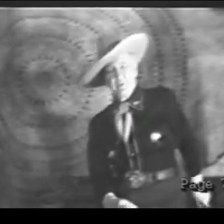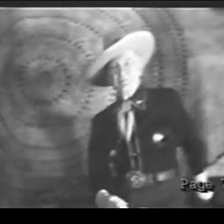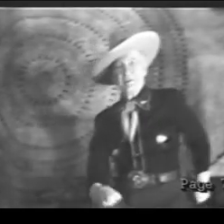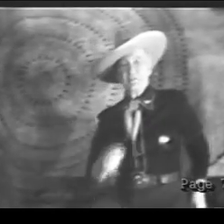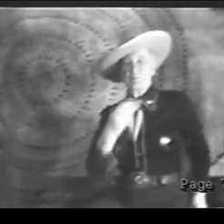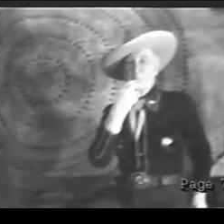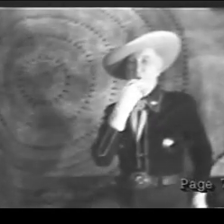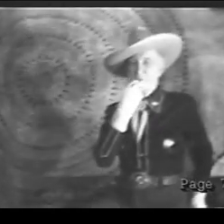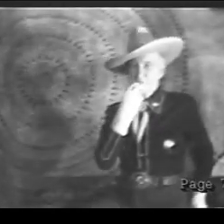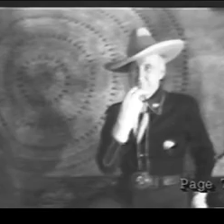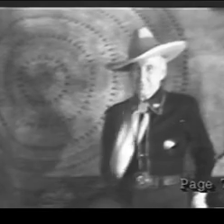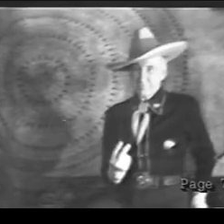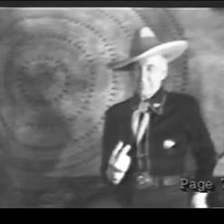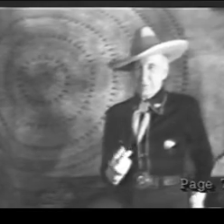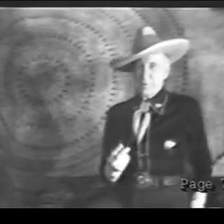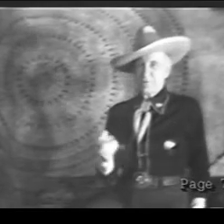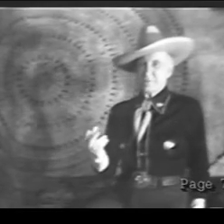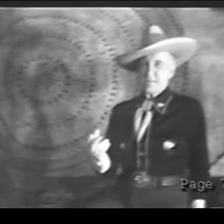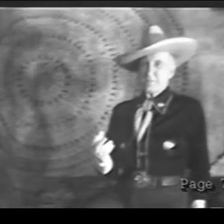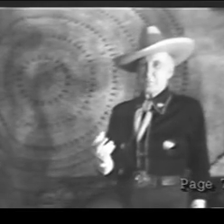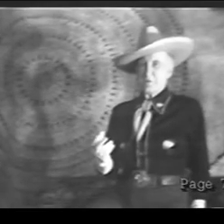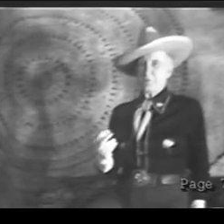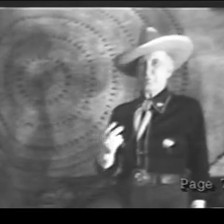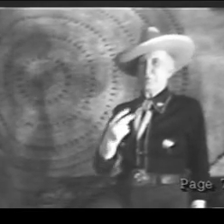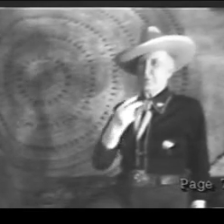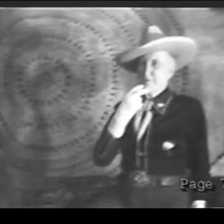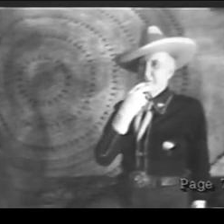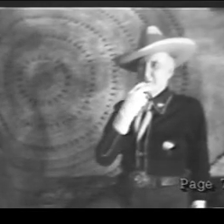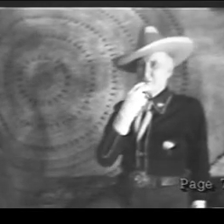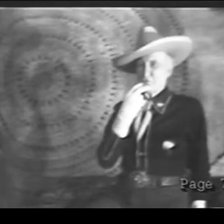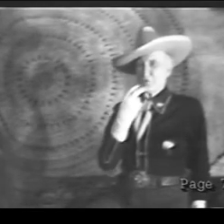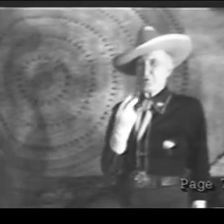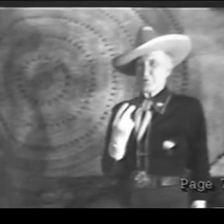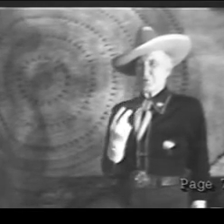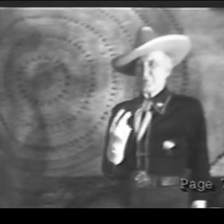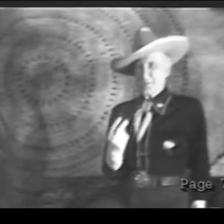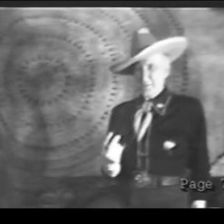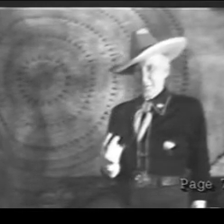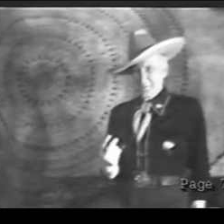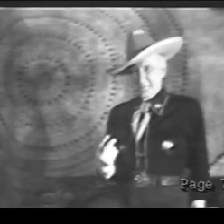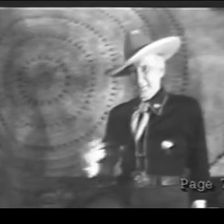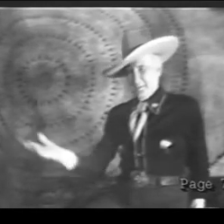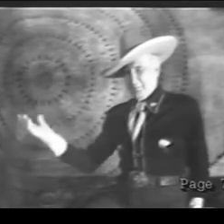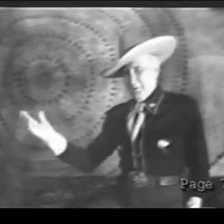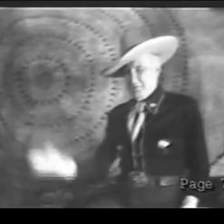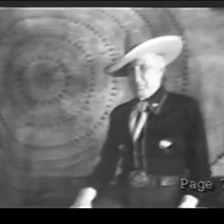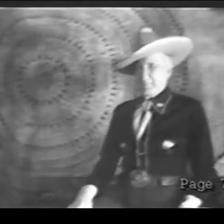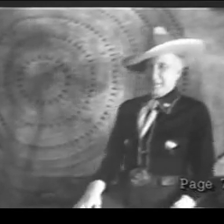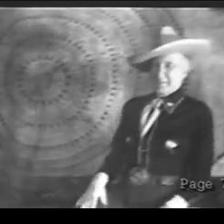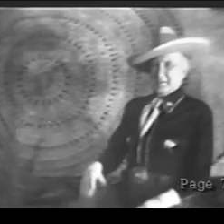of fact, he's my brother. Now, brothers, as I've explained to you before, is that you're nursed together. But